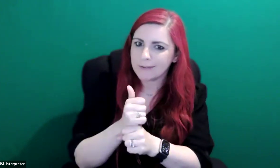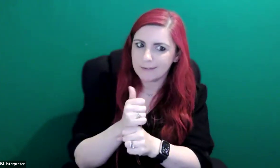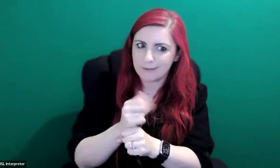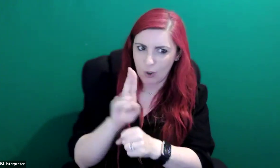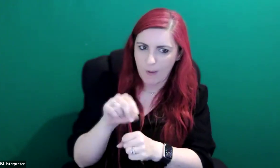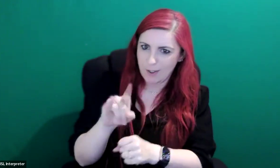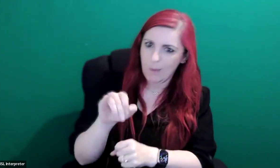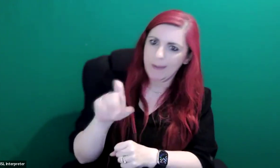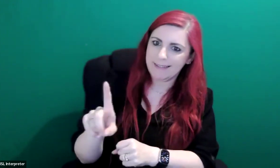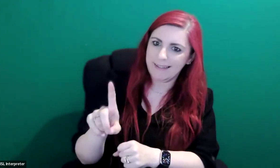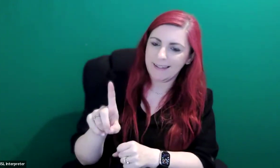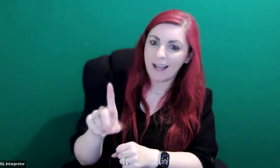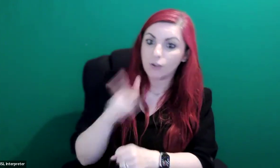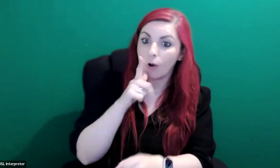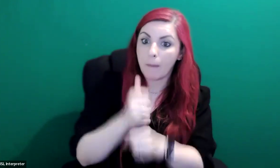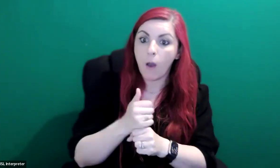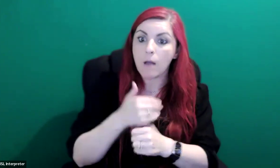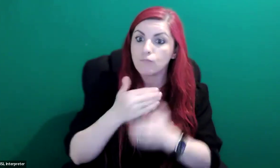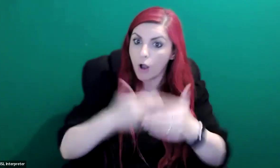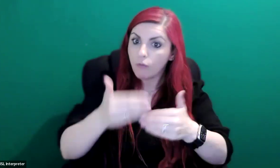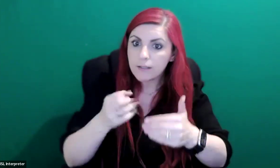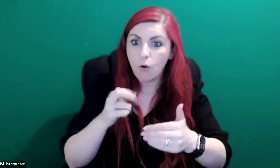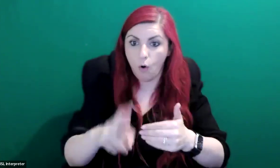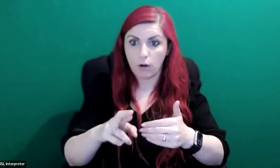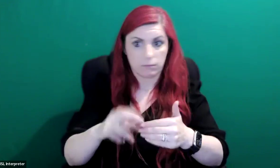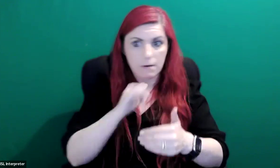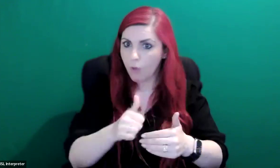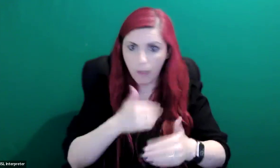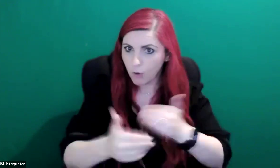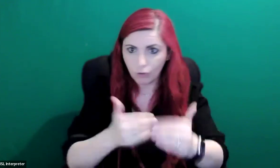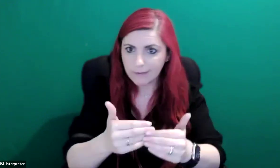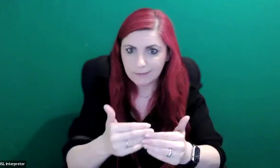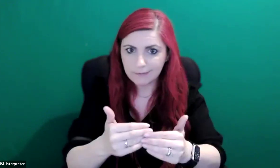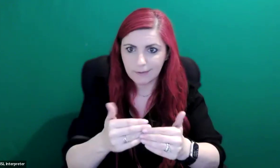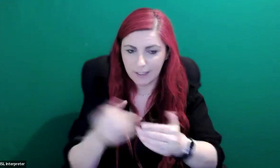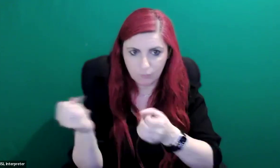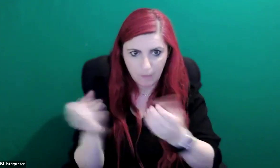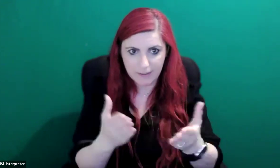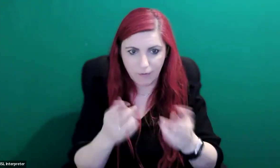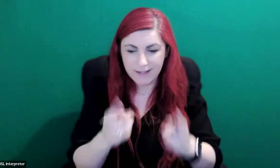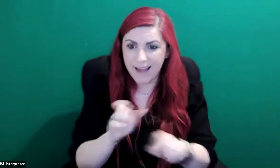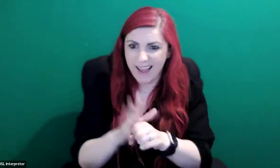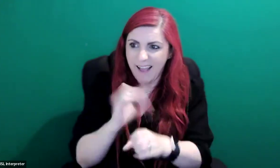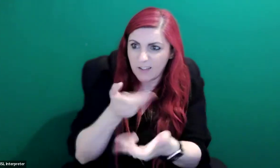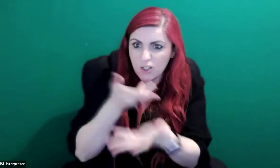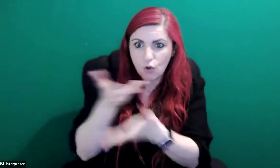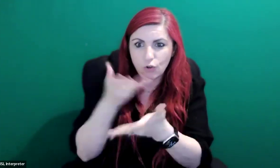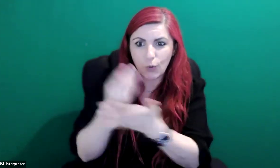their progress or lack thereof on disability rights and enter into a dialogue with the committee about